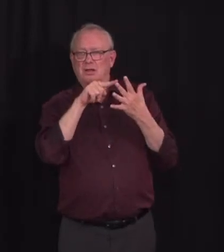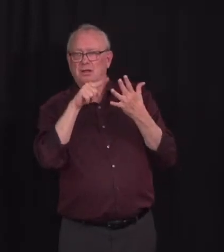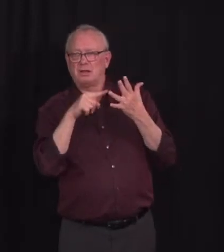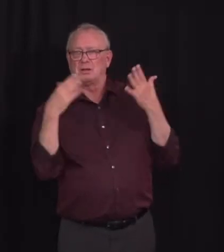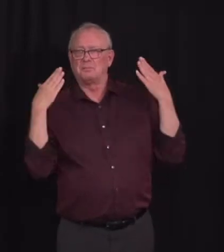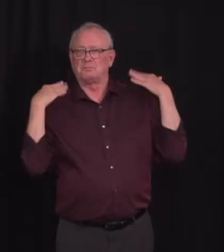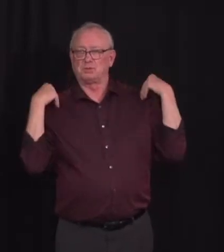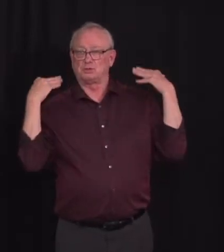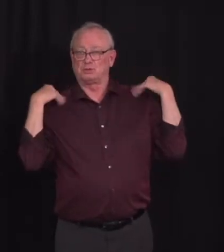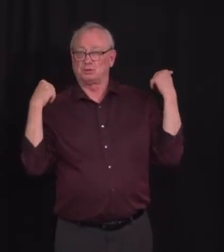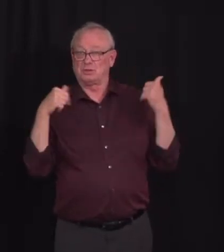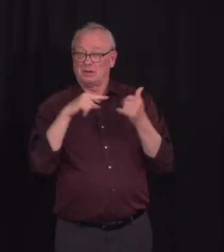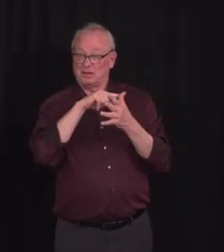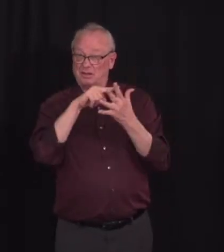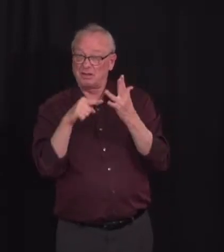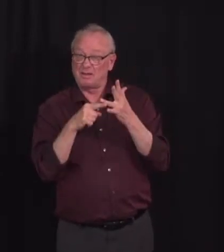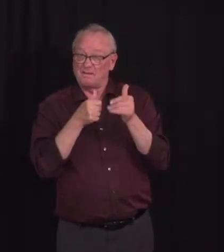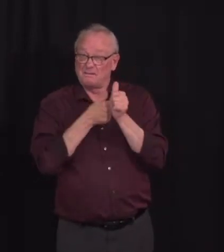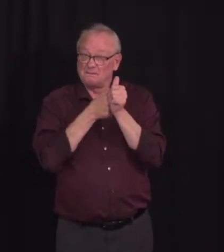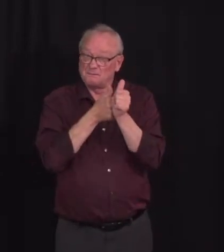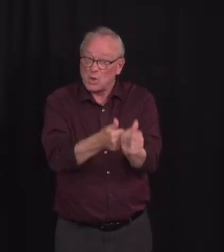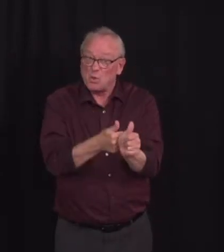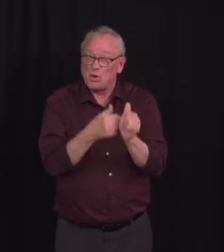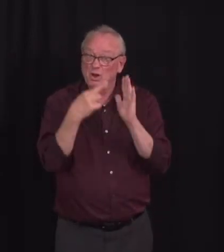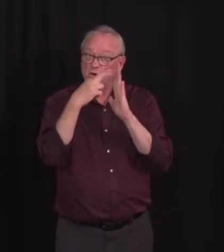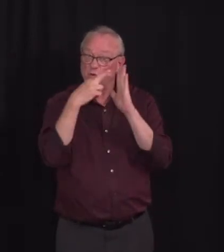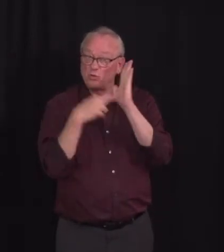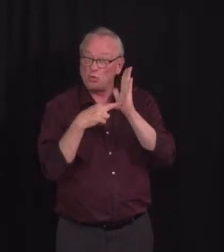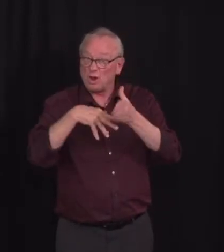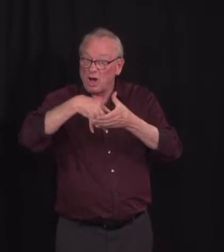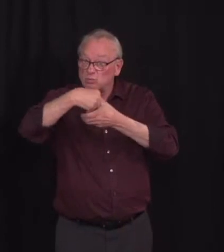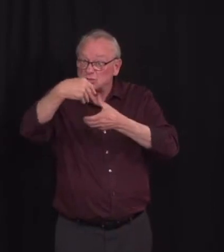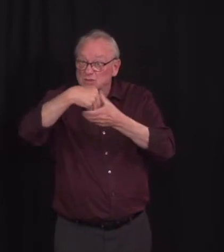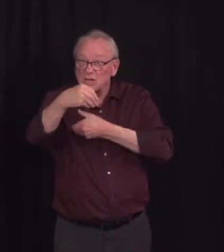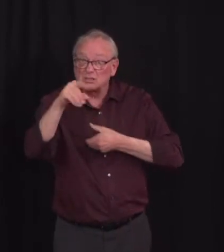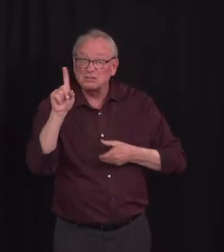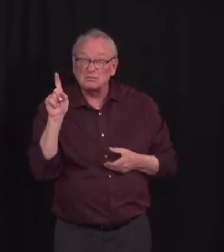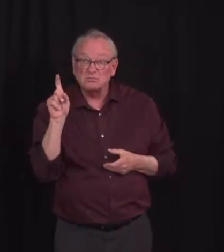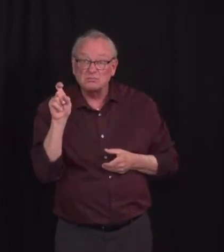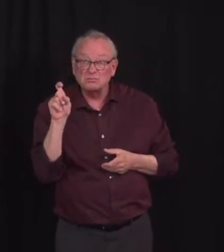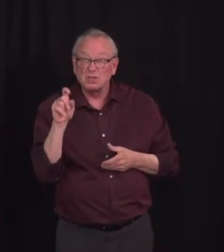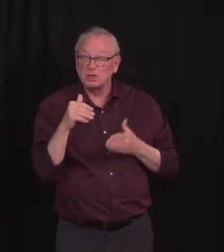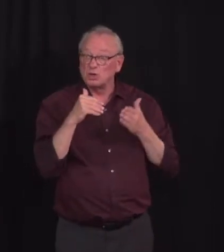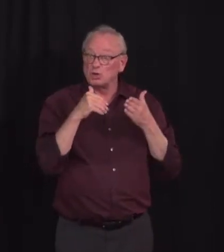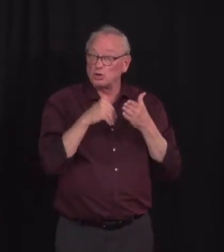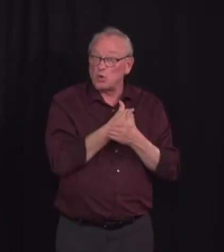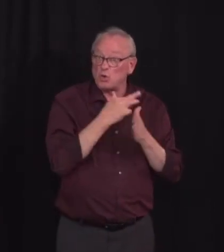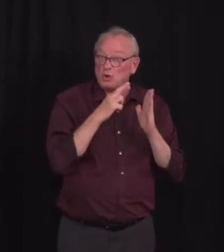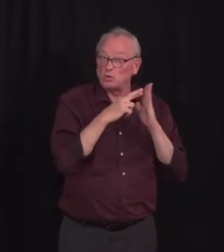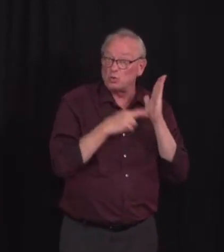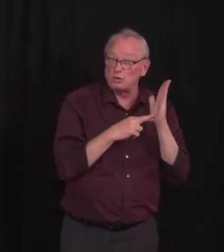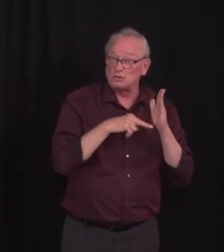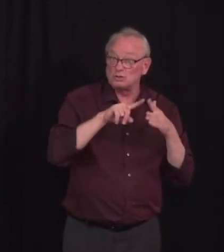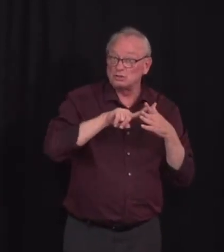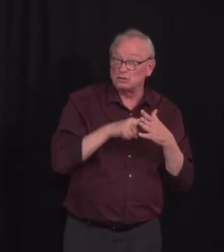gatherings that came into effect on Tuesday under the Phase 1 reopening?